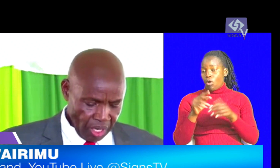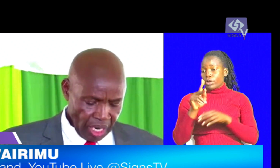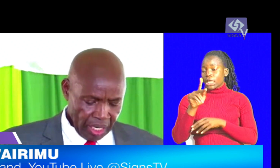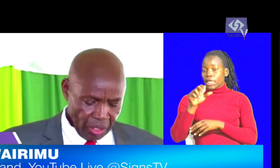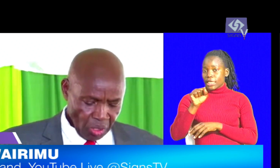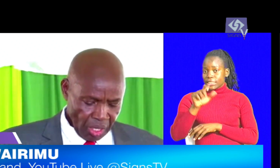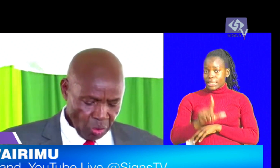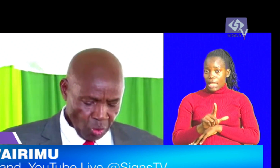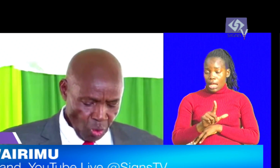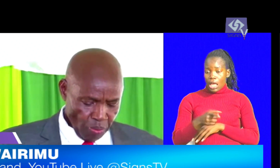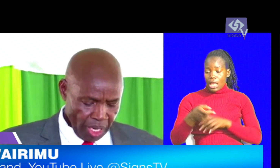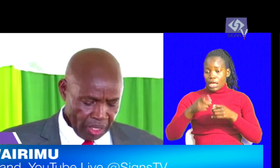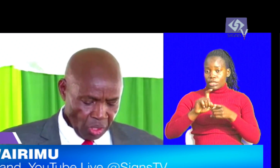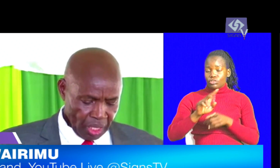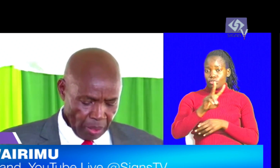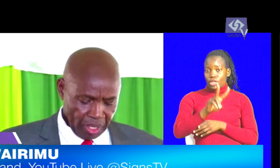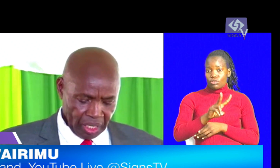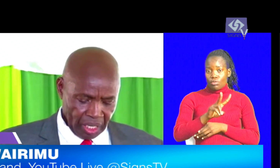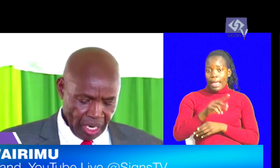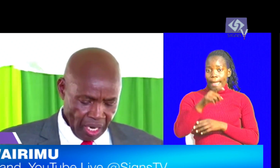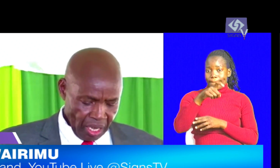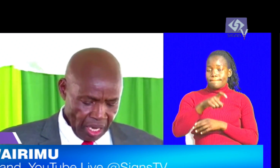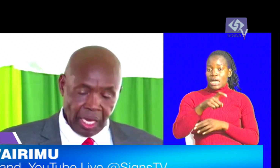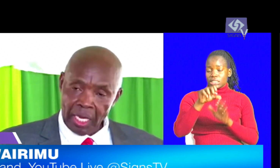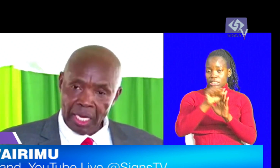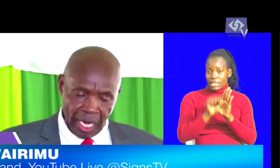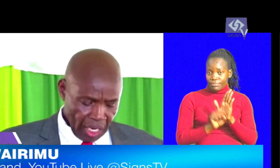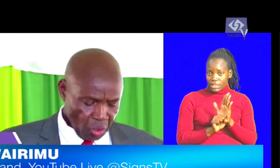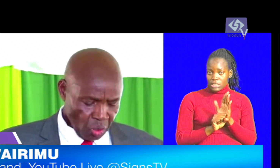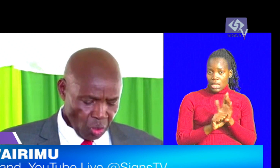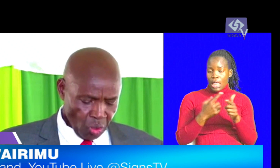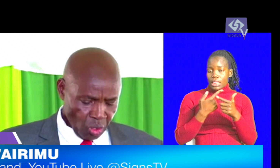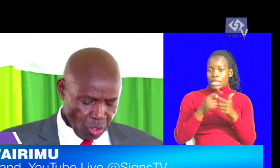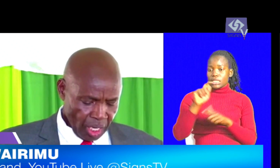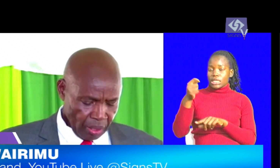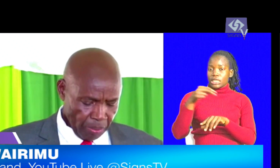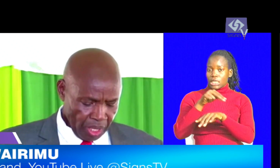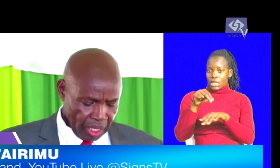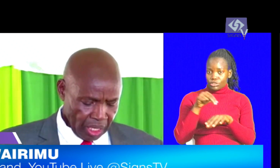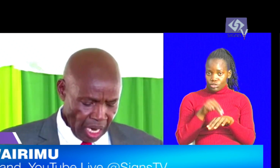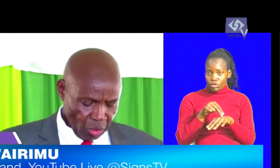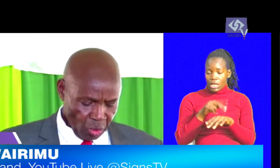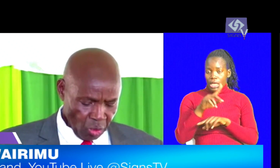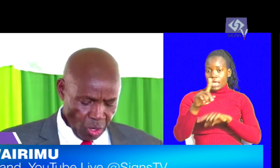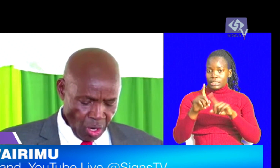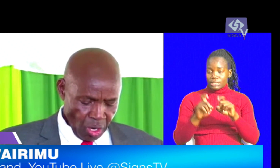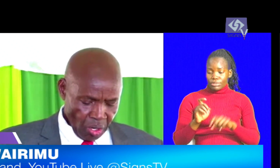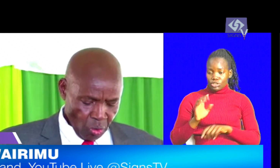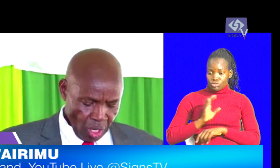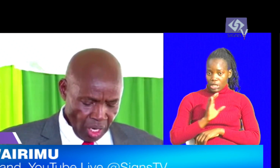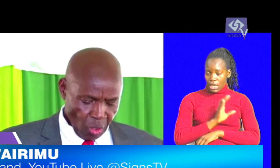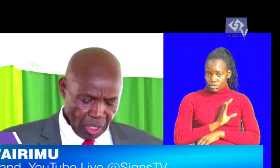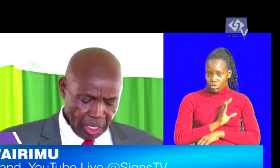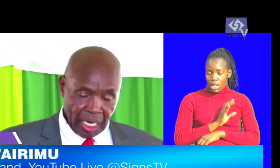In addition to the two mandatory subjects, the Kenya National Examination Council will